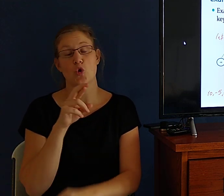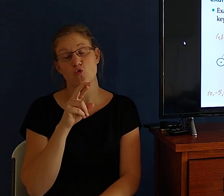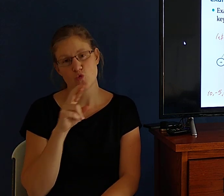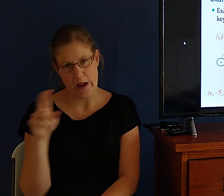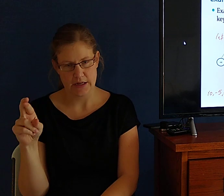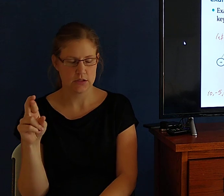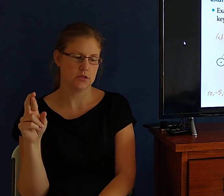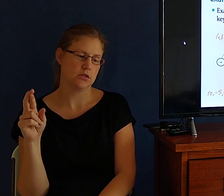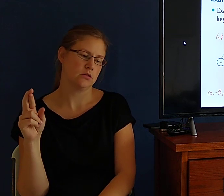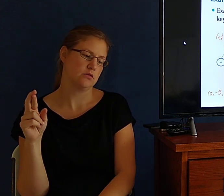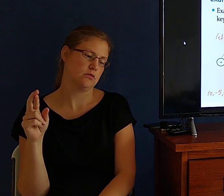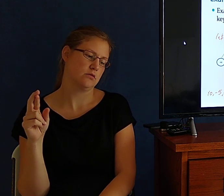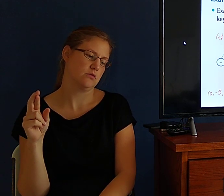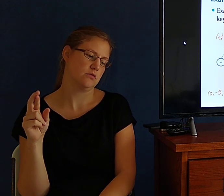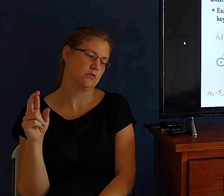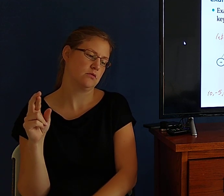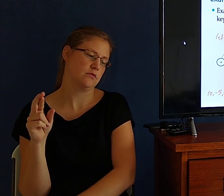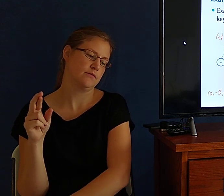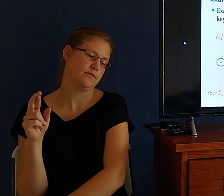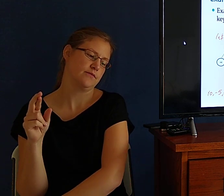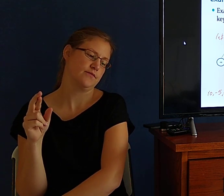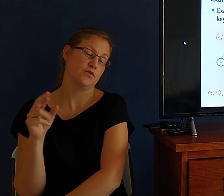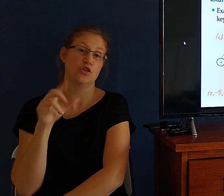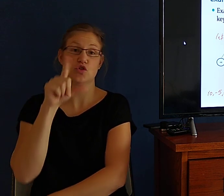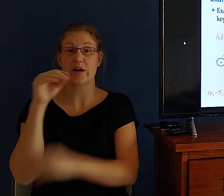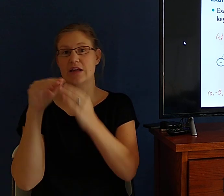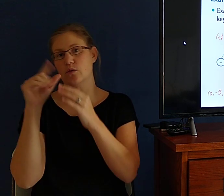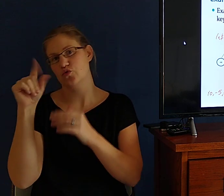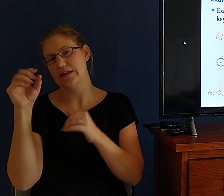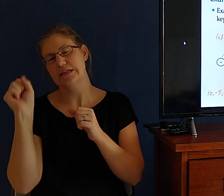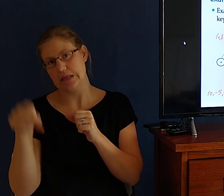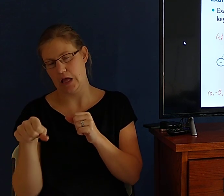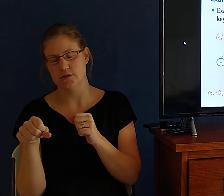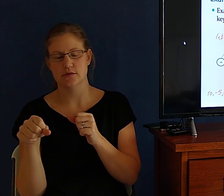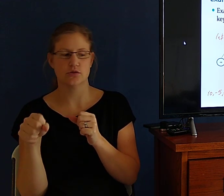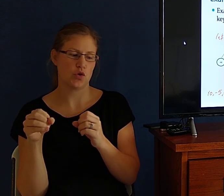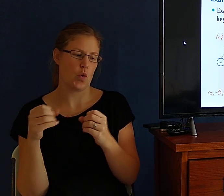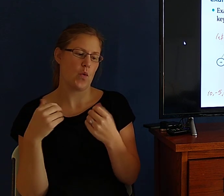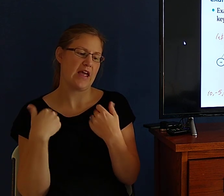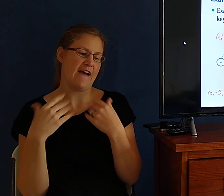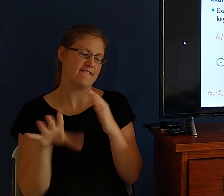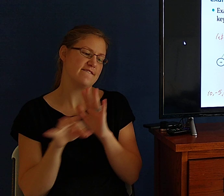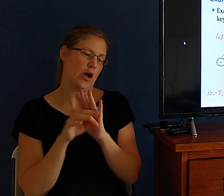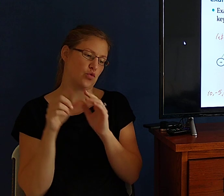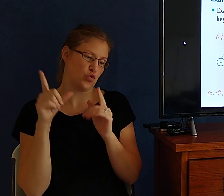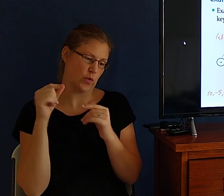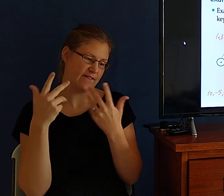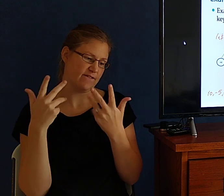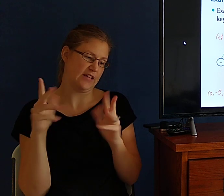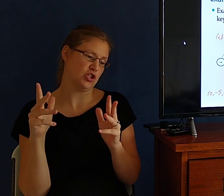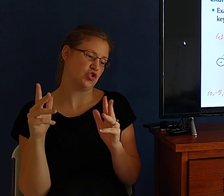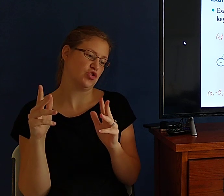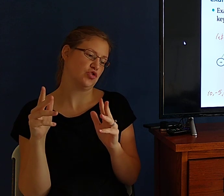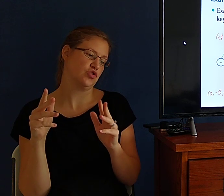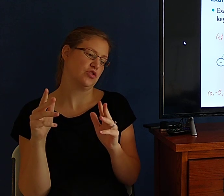right subtree. 20 is equal to 20, yes. So we have found 20. All the nodes that